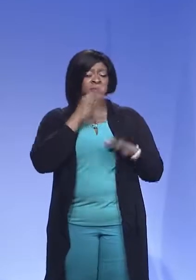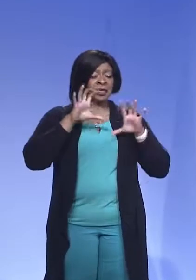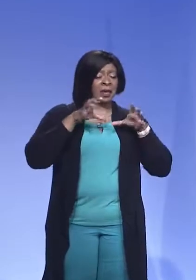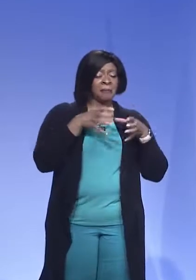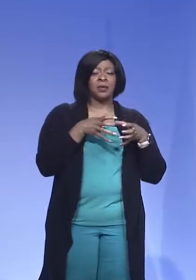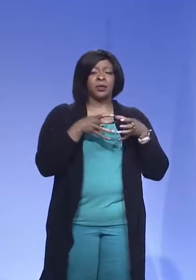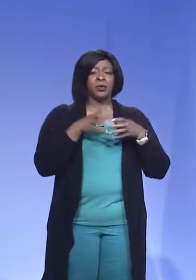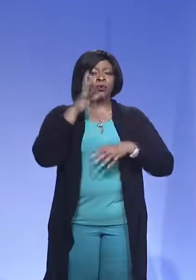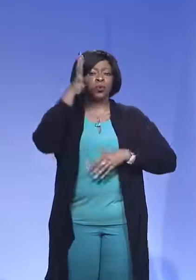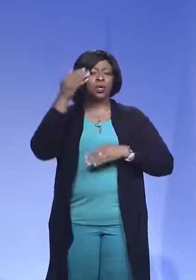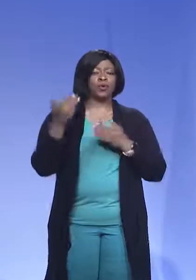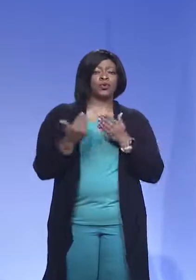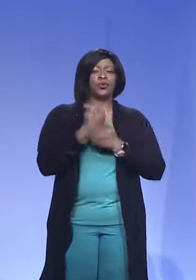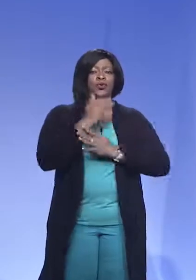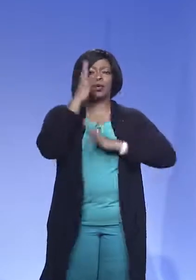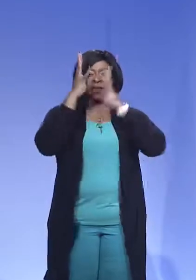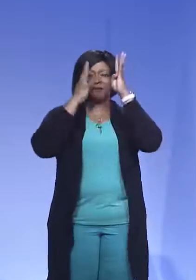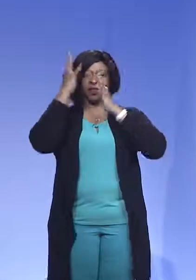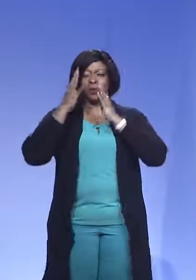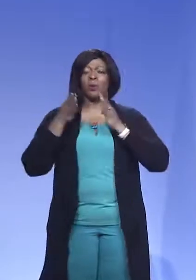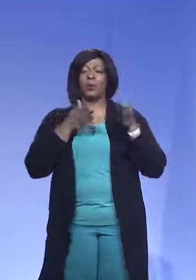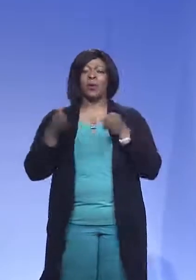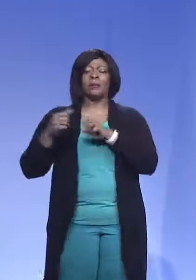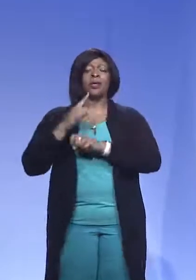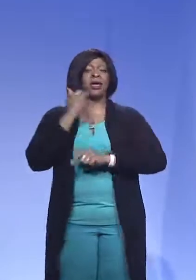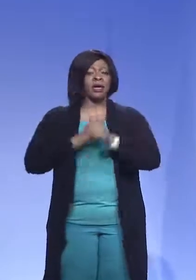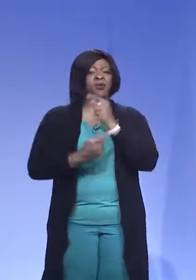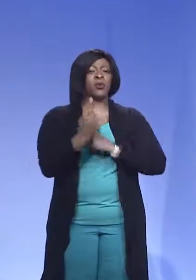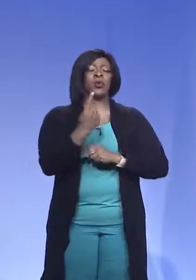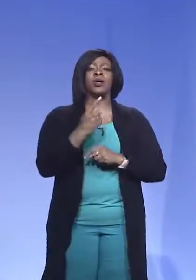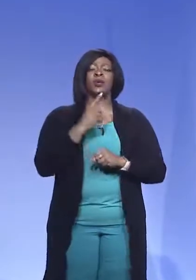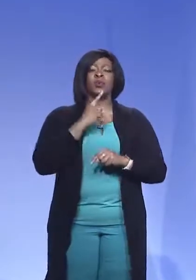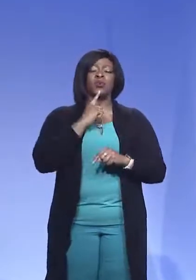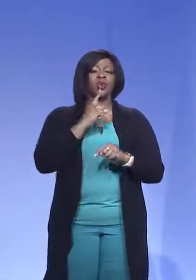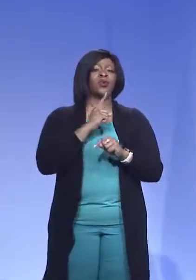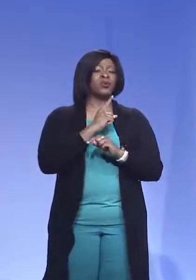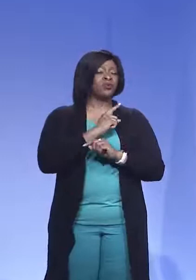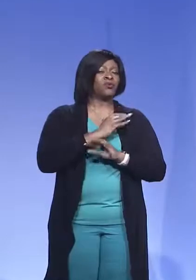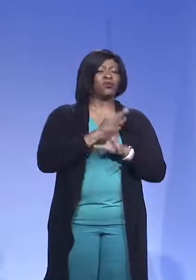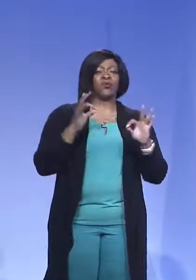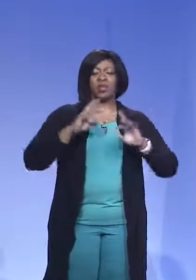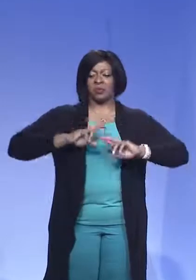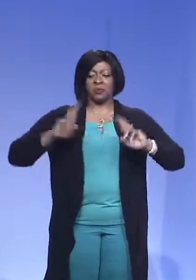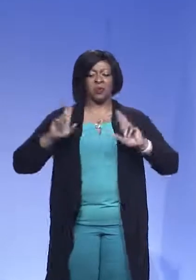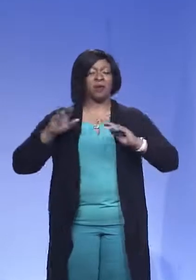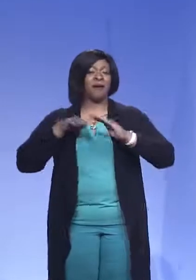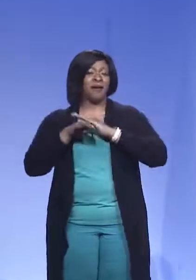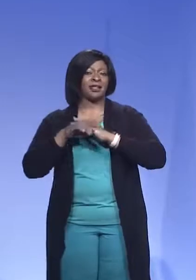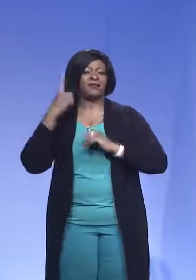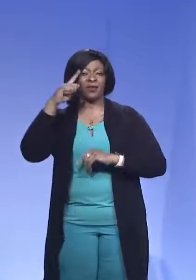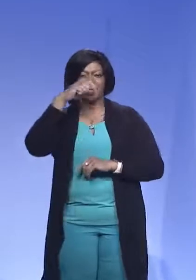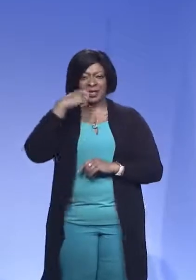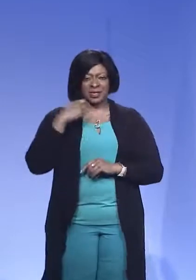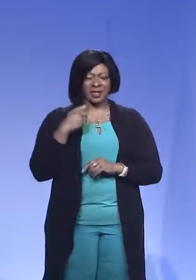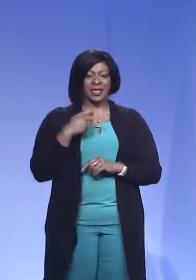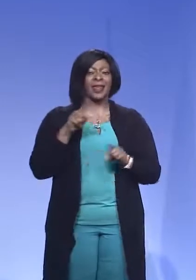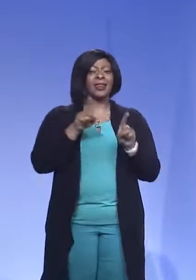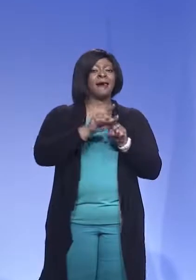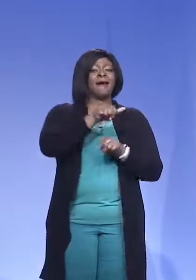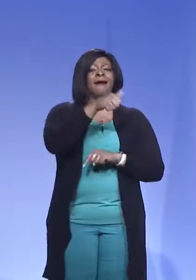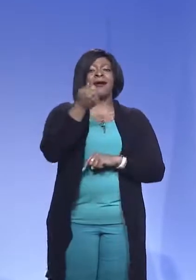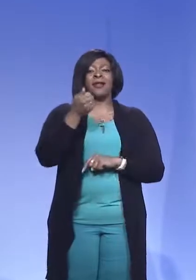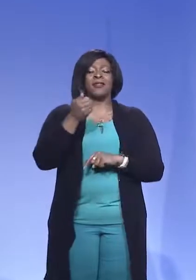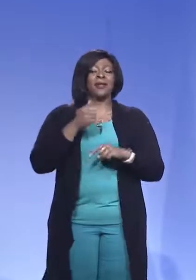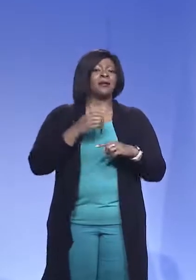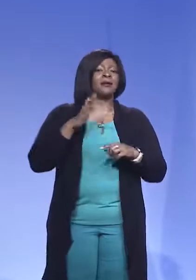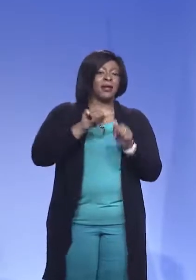to create new and innovative ways to make sure that everybody has had free and ready access to testing, despite other areas